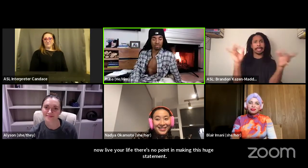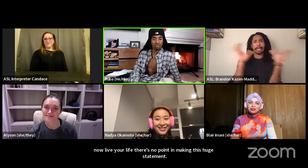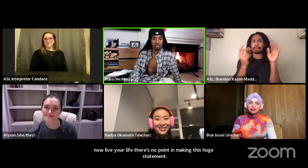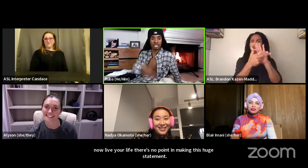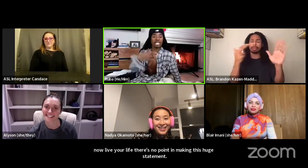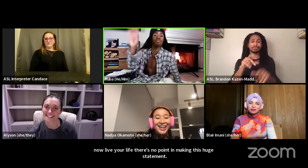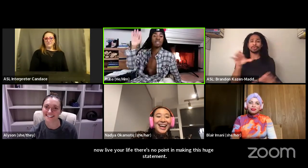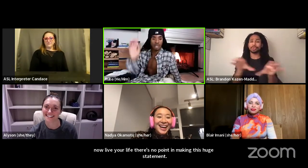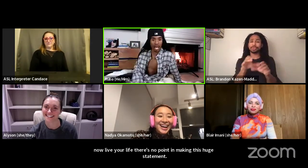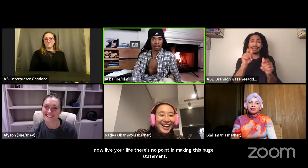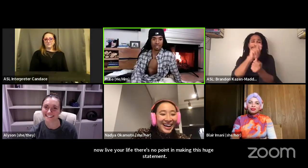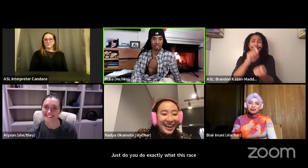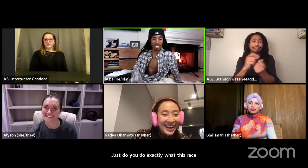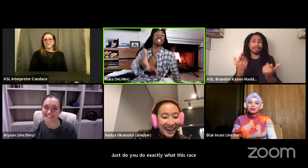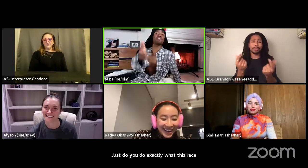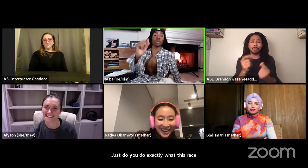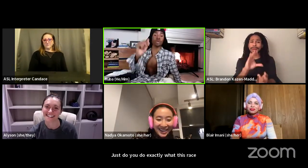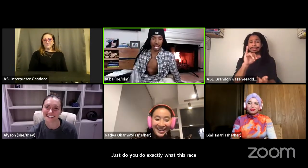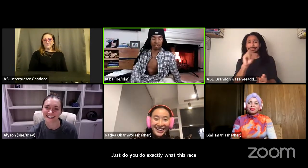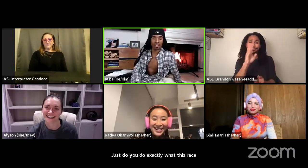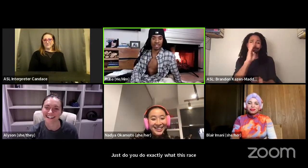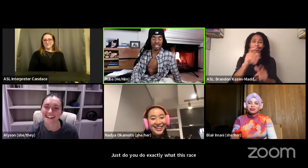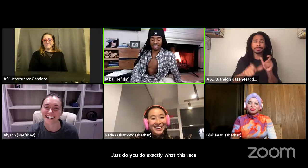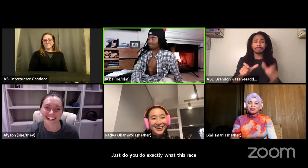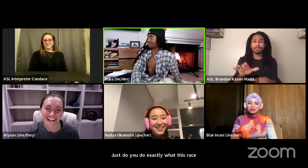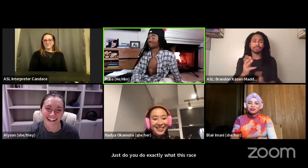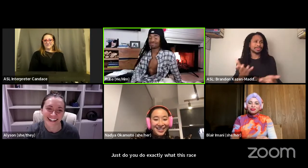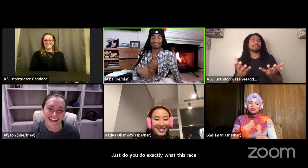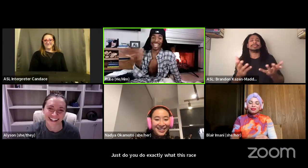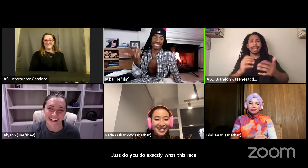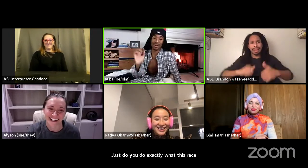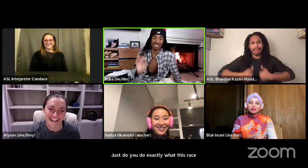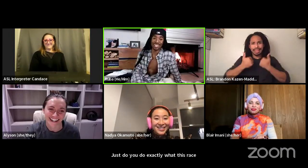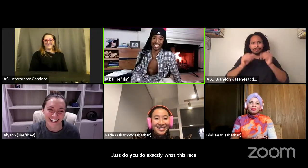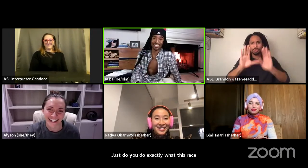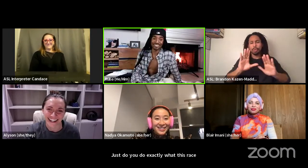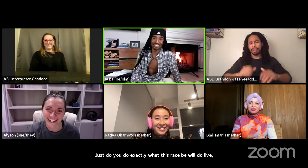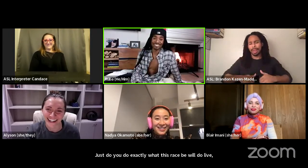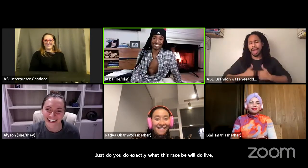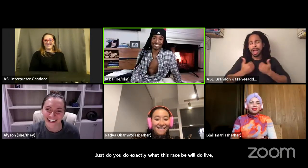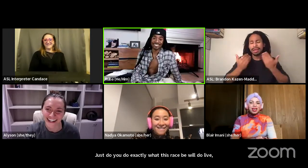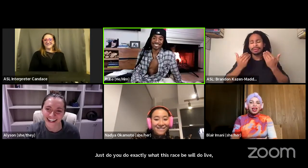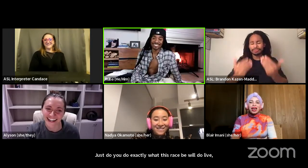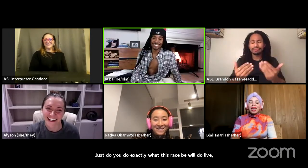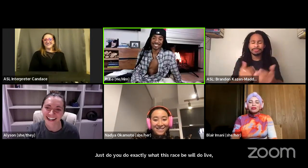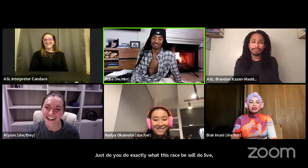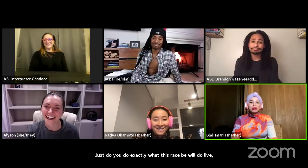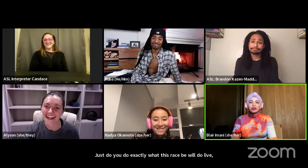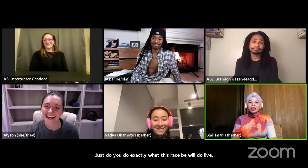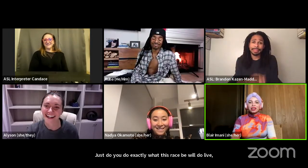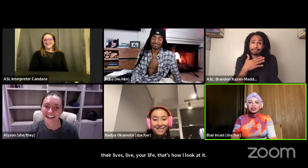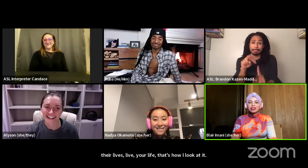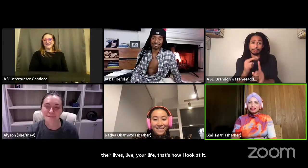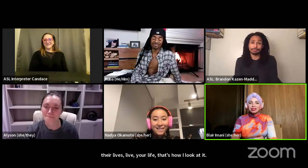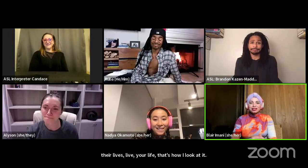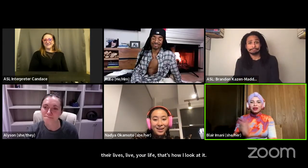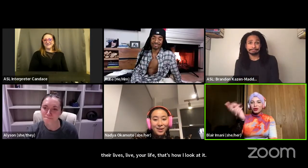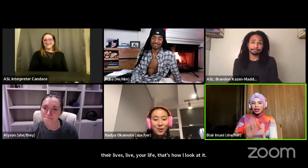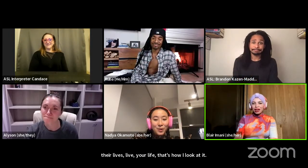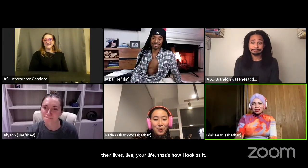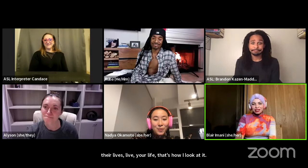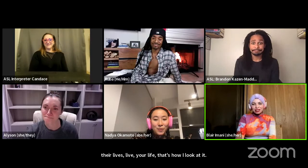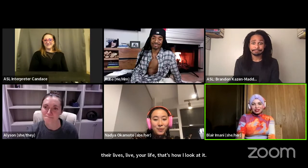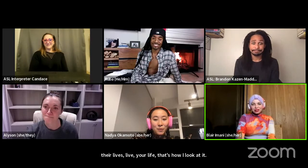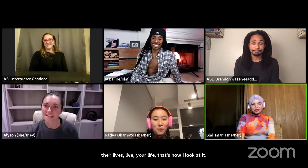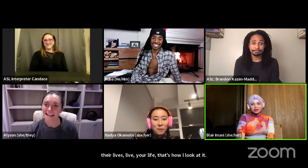do. Live their lives. Live your life. That's how I look at it. Absolutely.